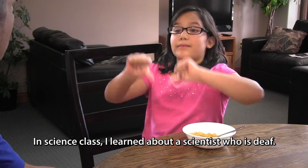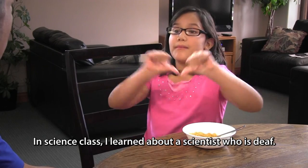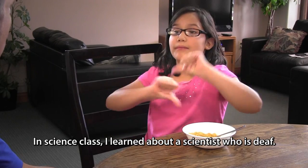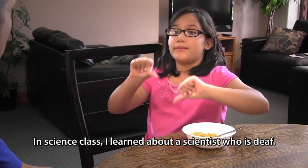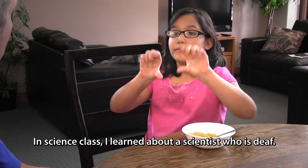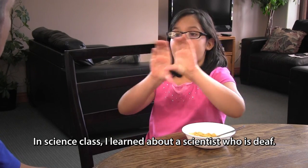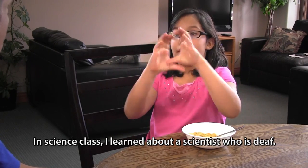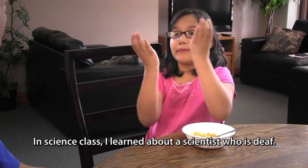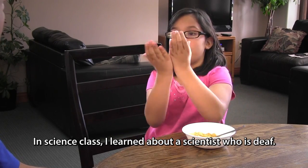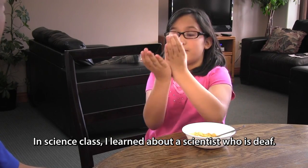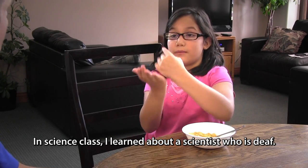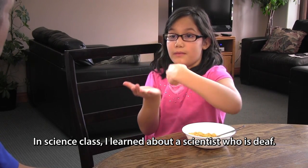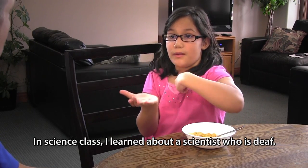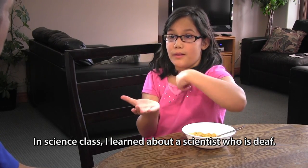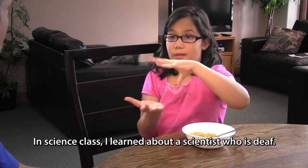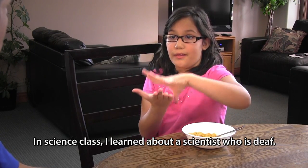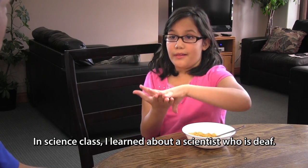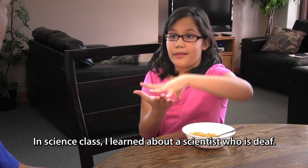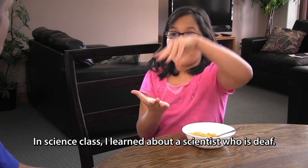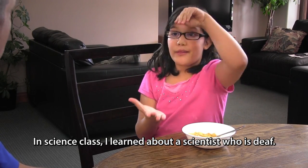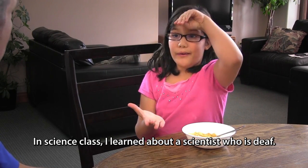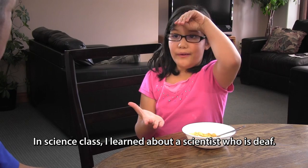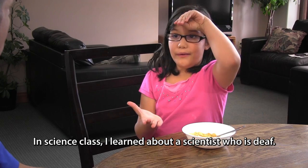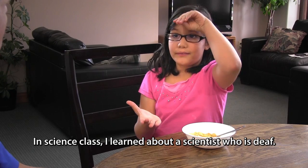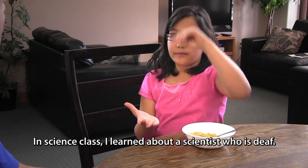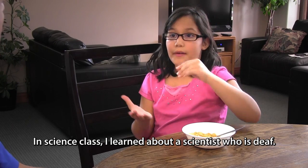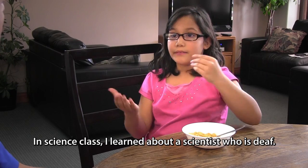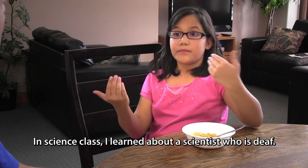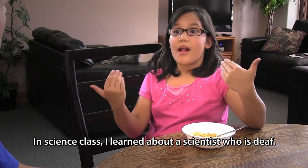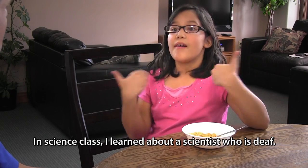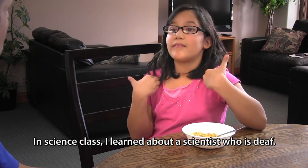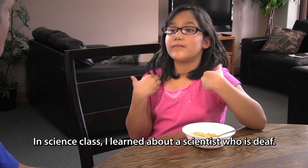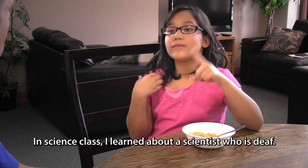In science class, I learned about a scientist who is deaf.